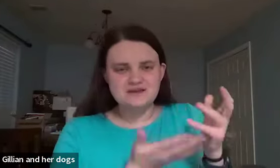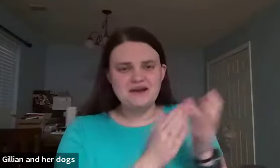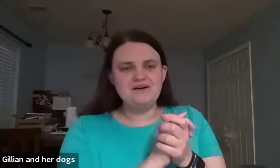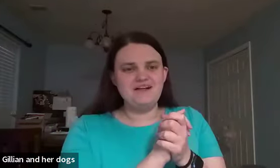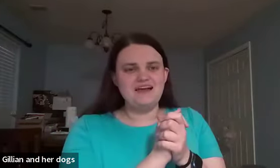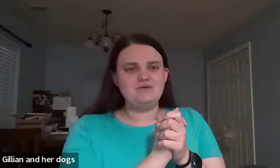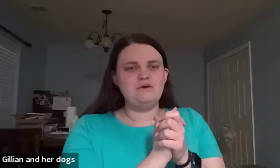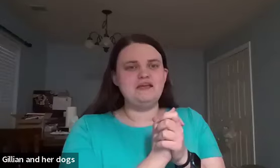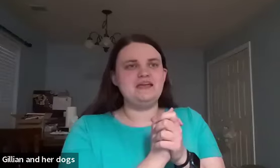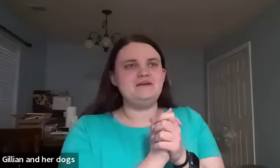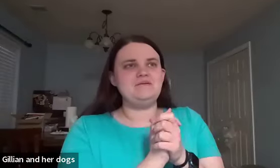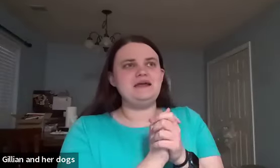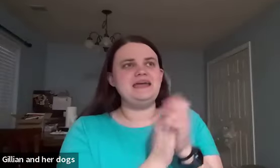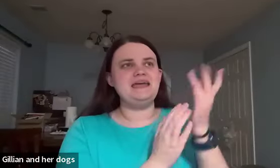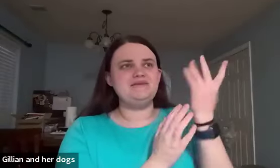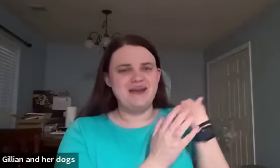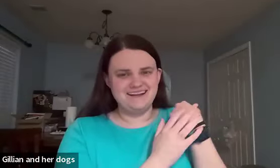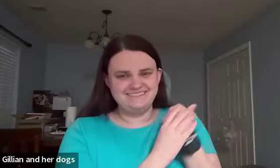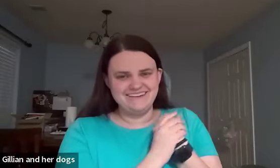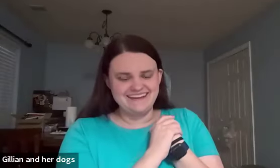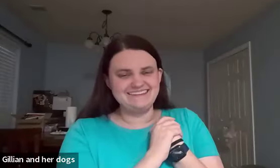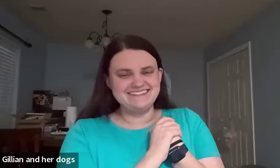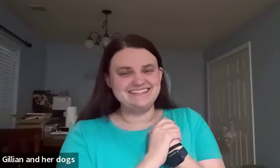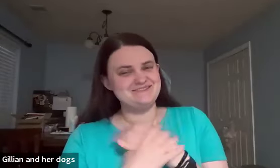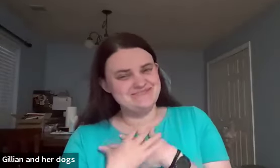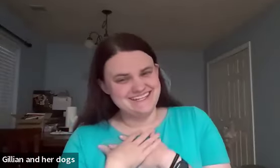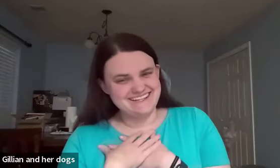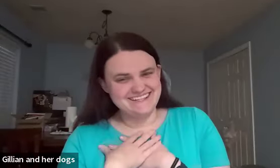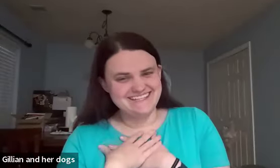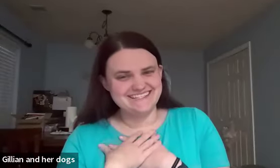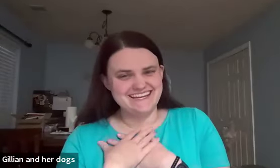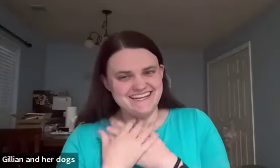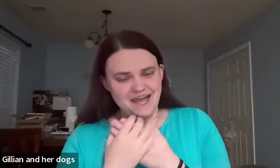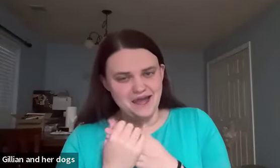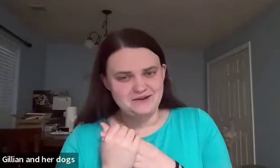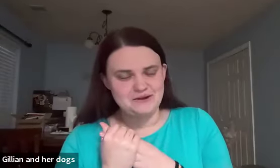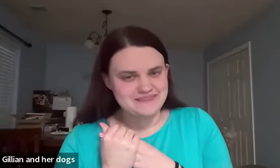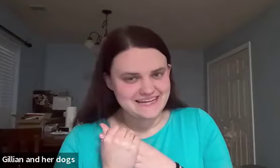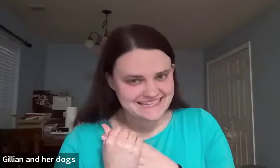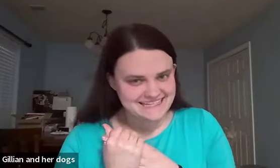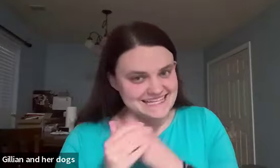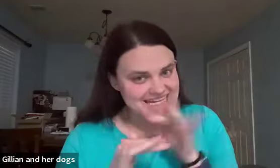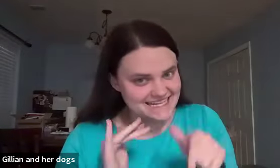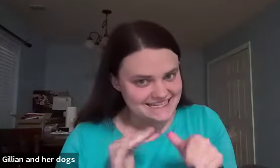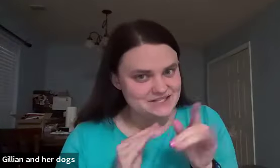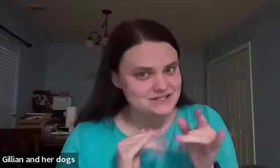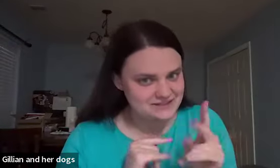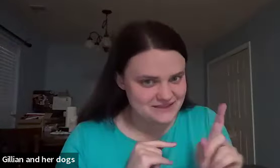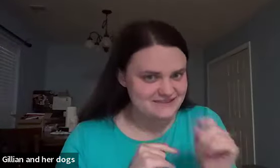think about like when way back when, at least I know for me, because like I grew up in the 90s, late 90s, early